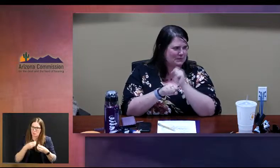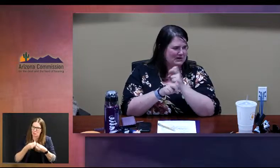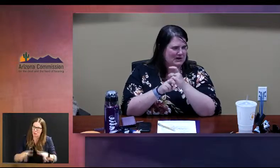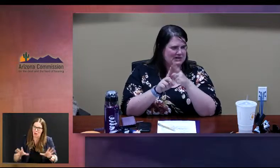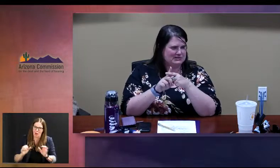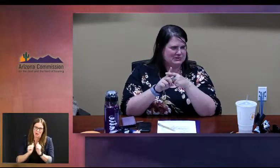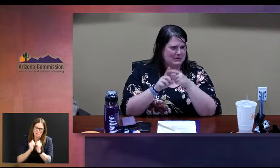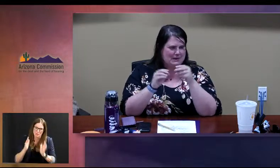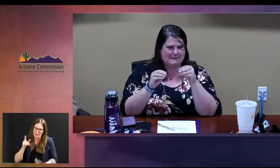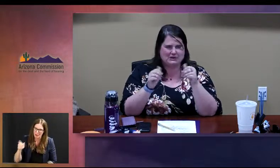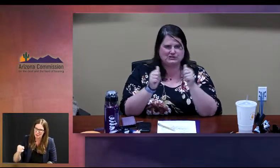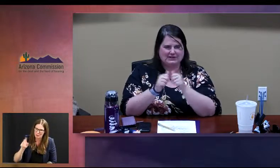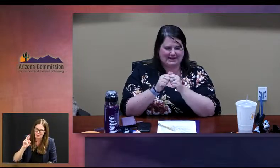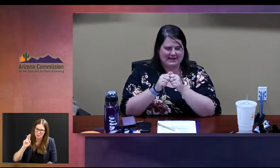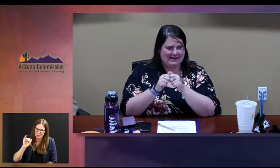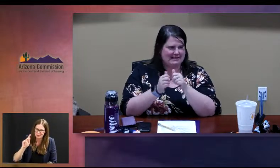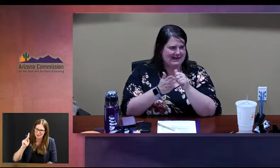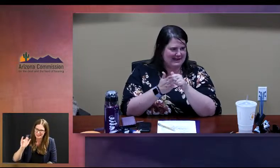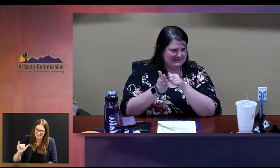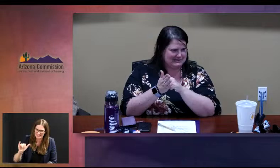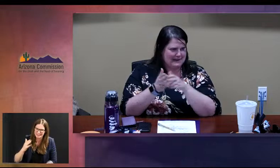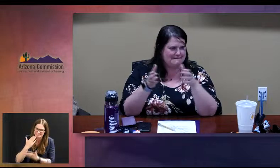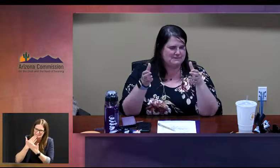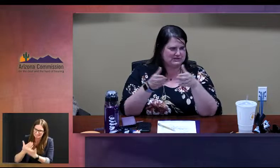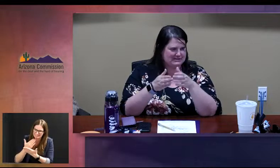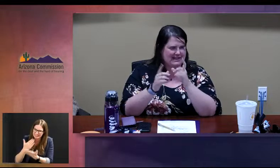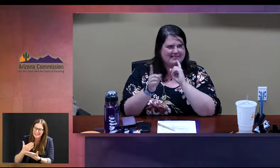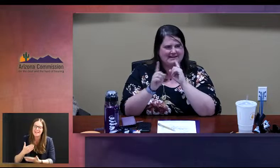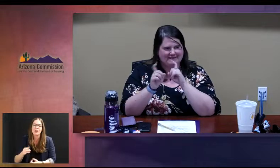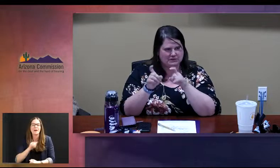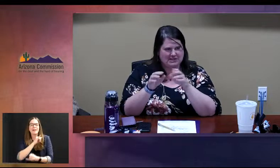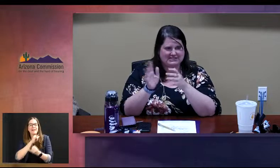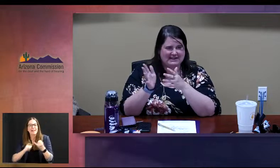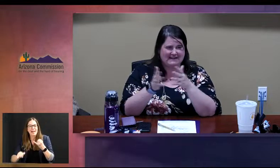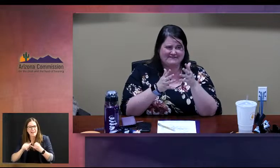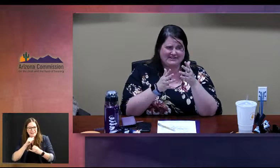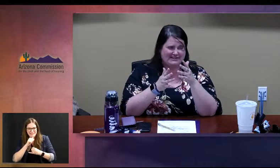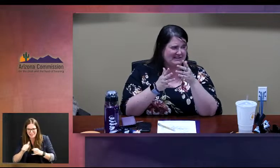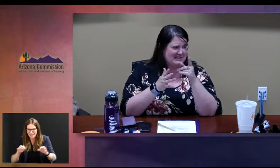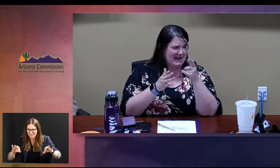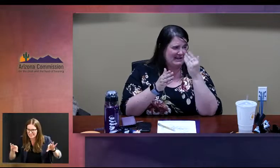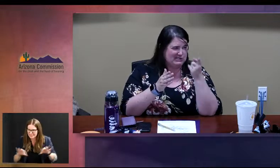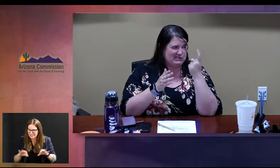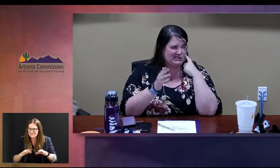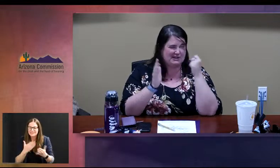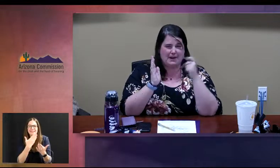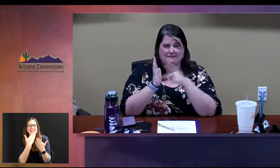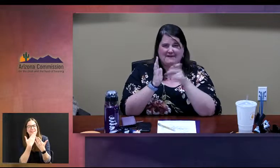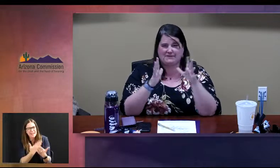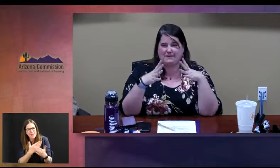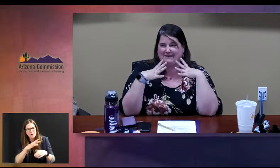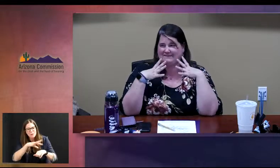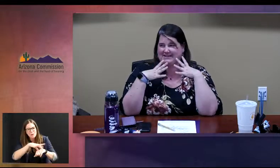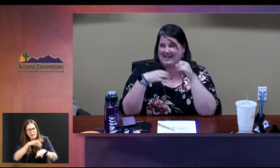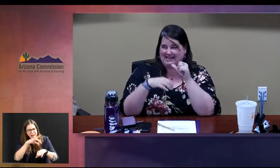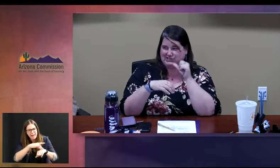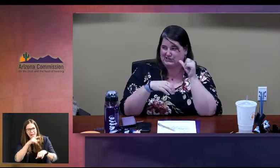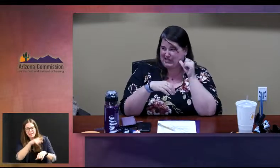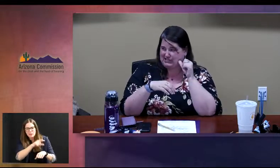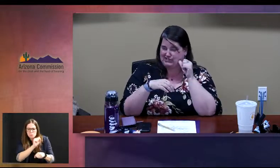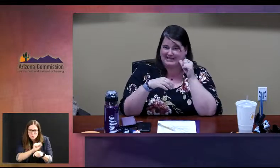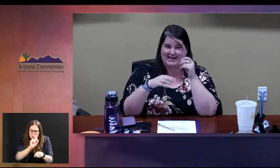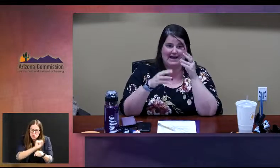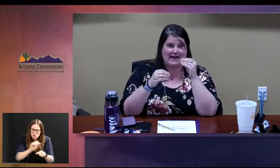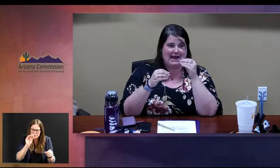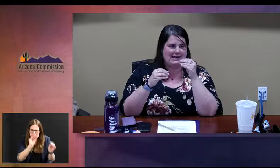Last but not least, I want to thank Kyla for all of your hard work putting the agenda together and getting the interview questions together. She